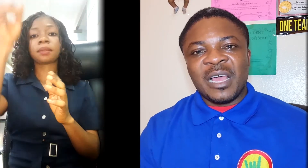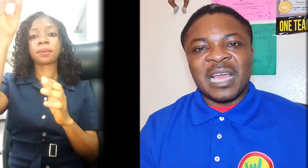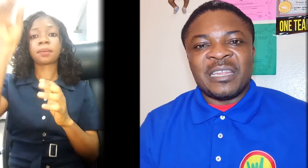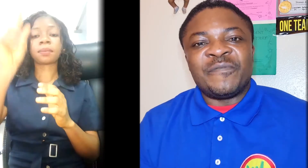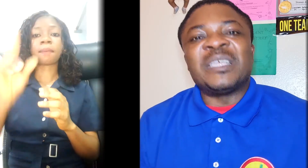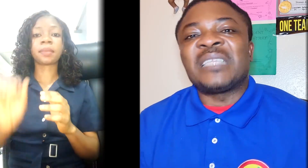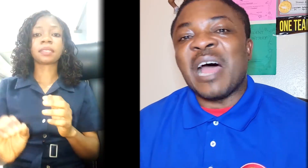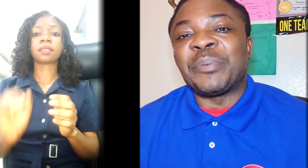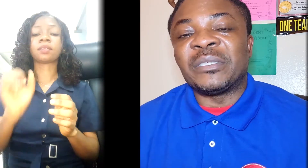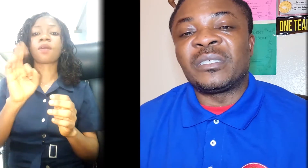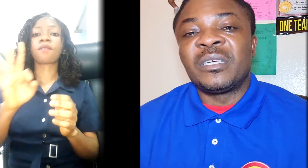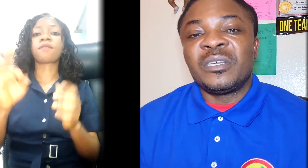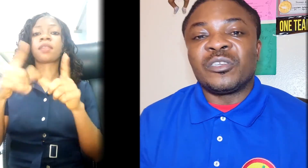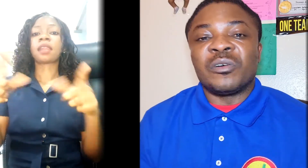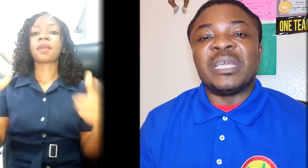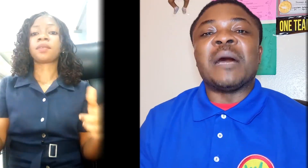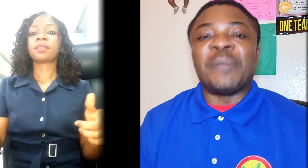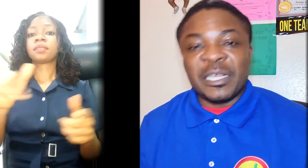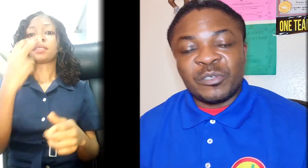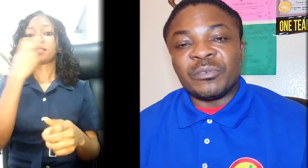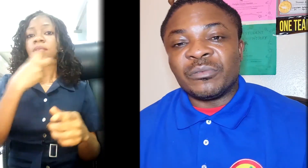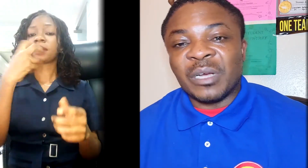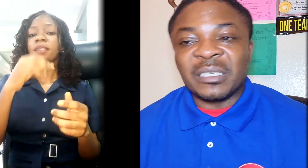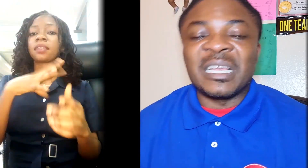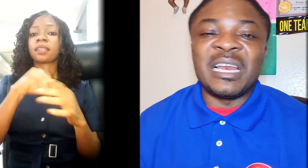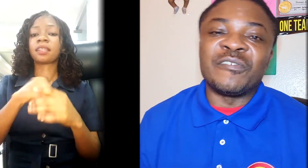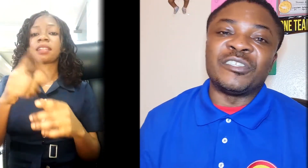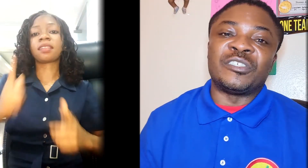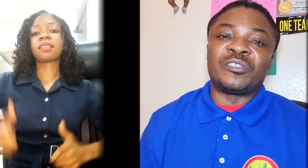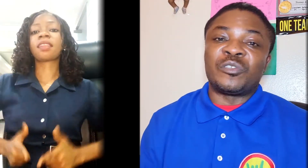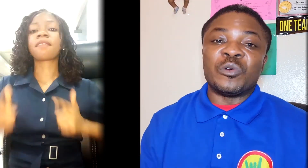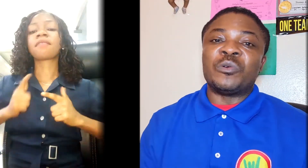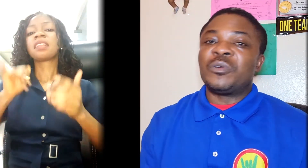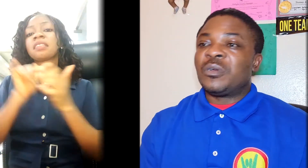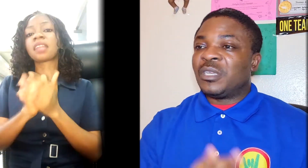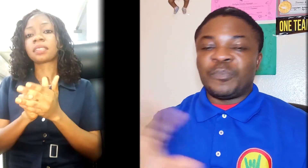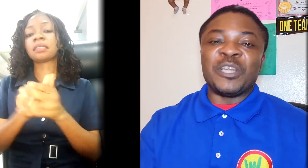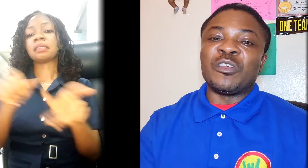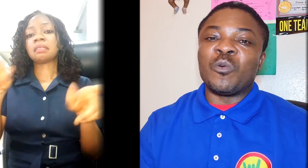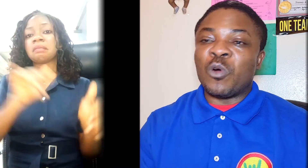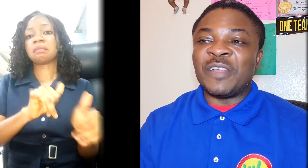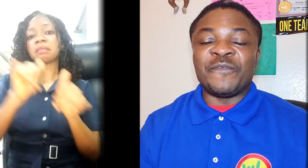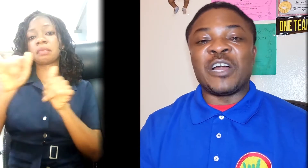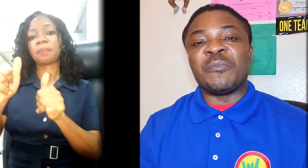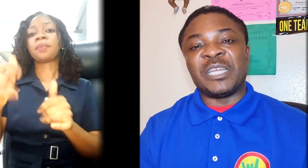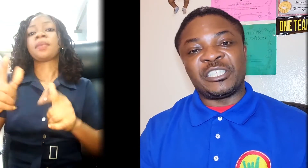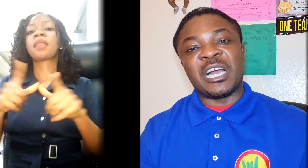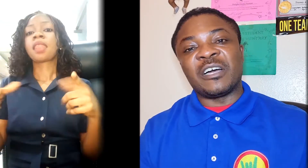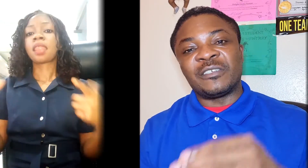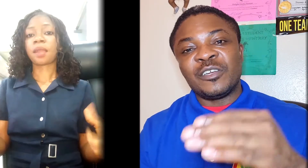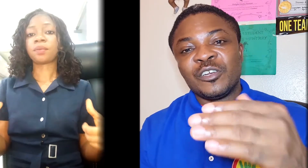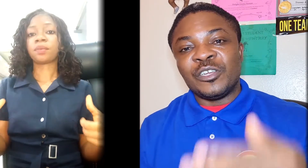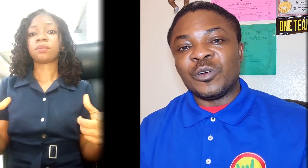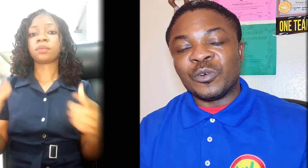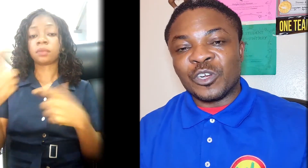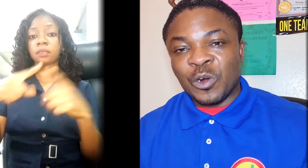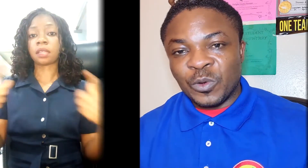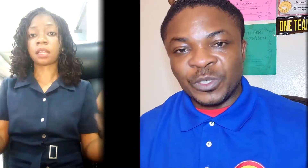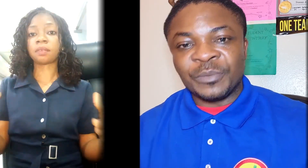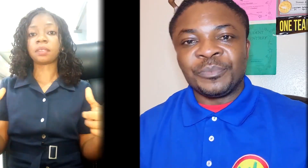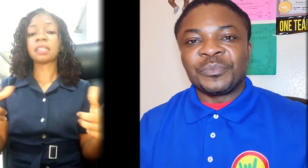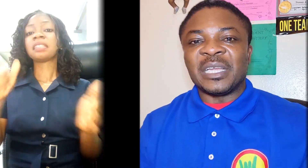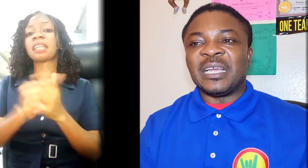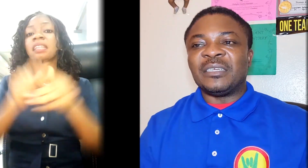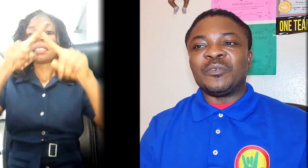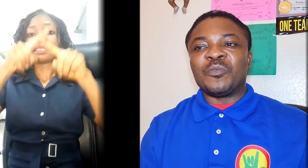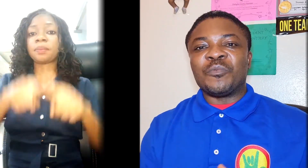life. And if this happens, so it applies to sign languages too, depending on what environment a child